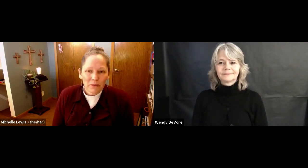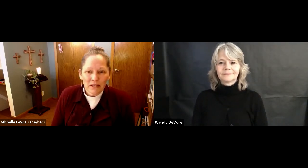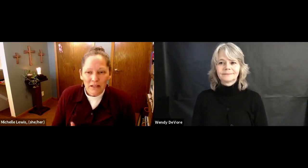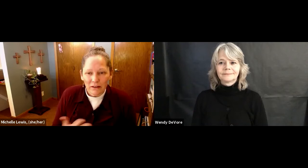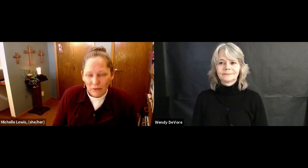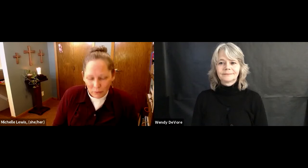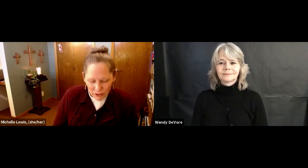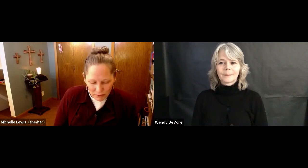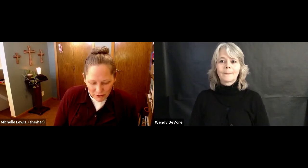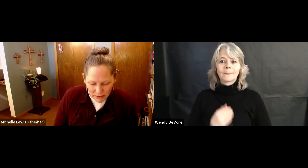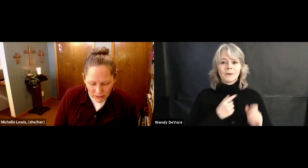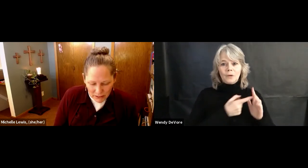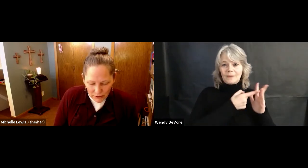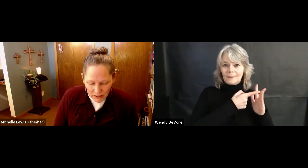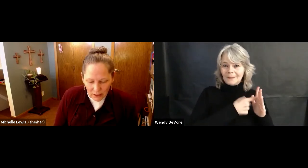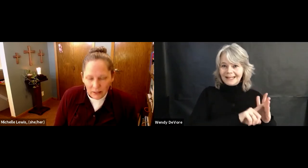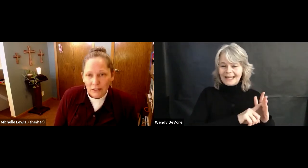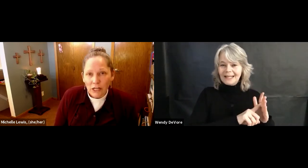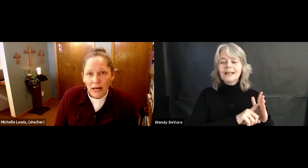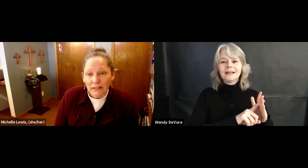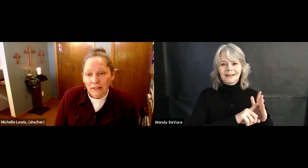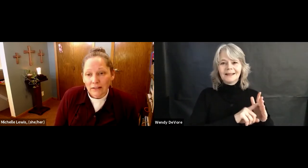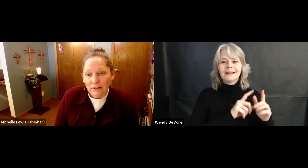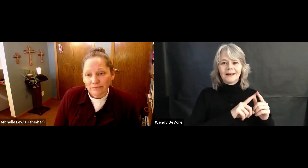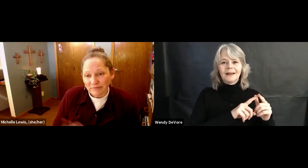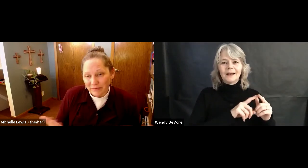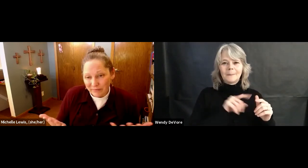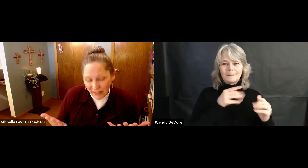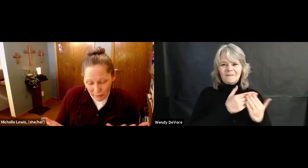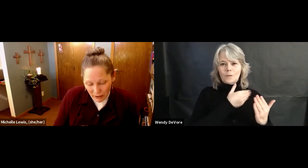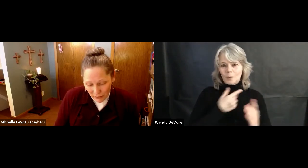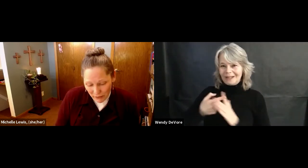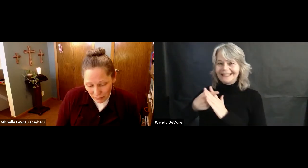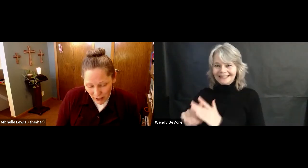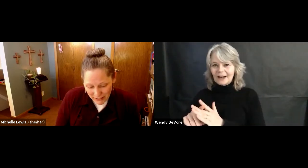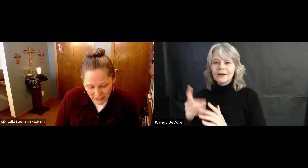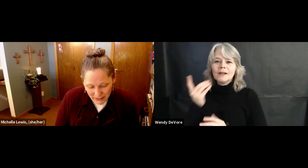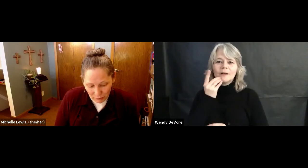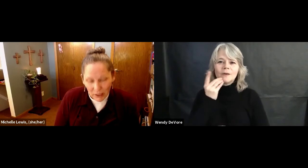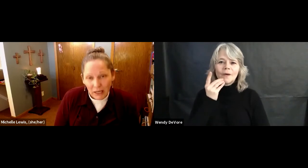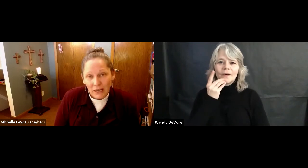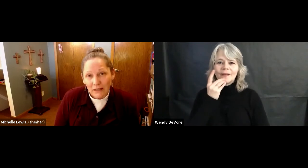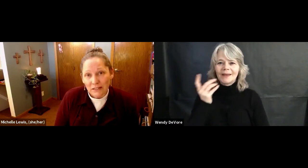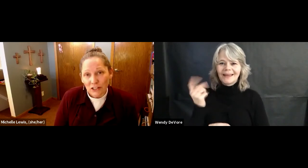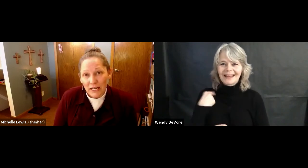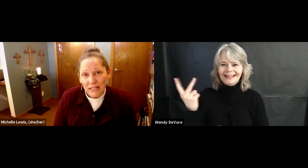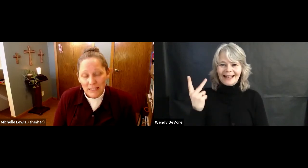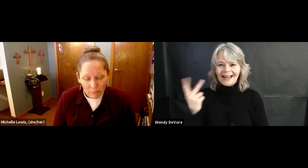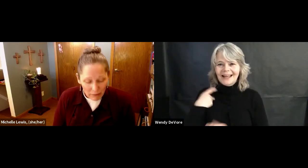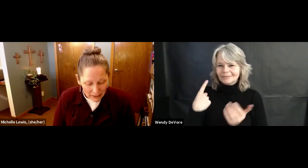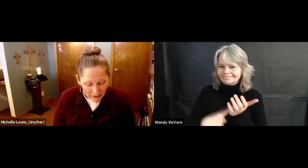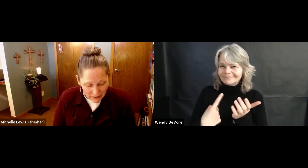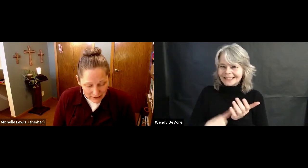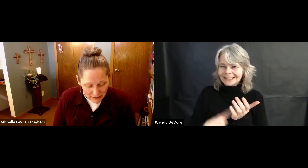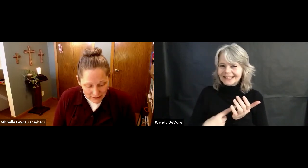At the beginning of the worship service, Dorothy and I chatted about the process of breaking the chains